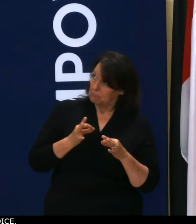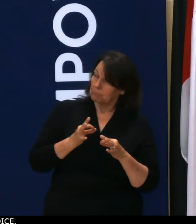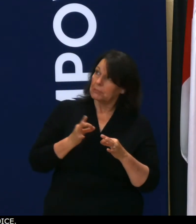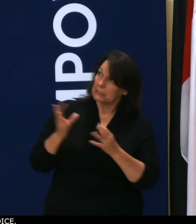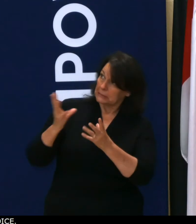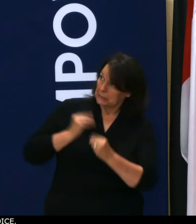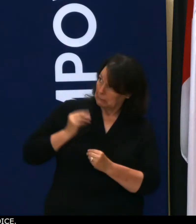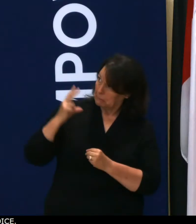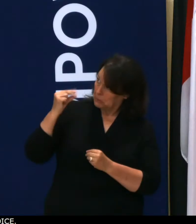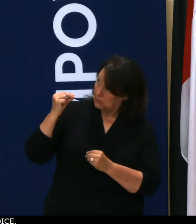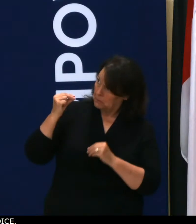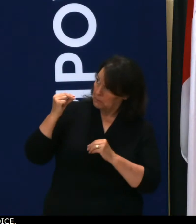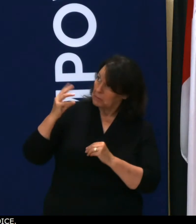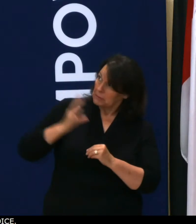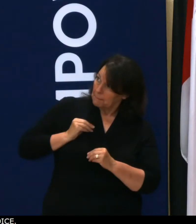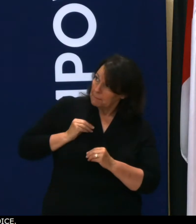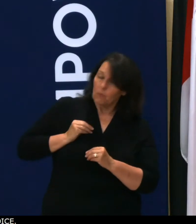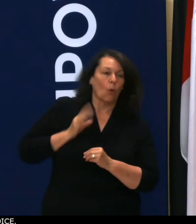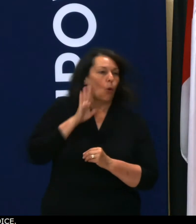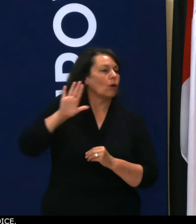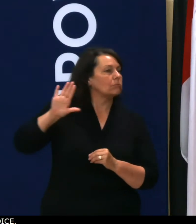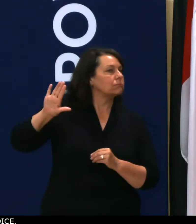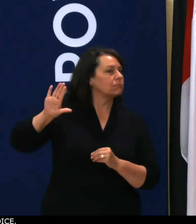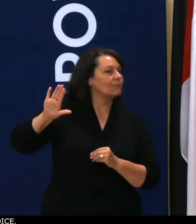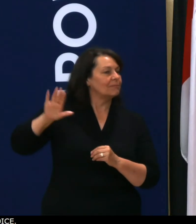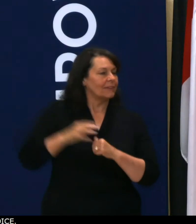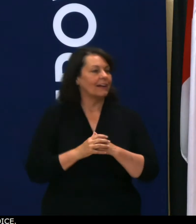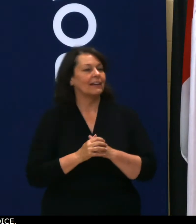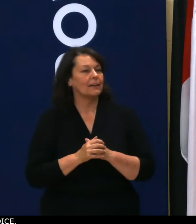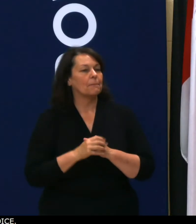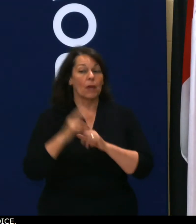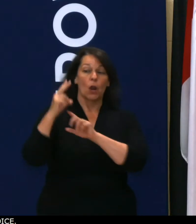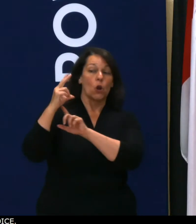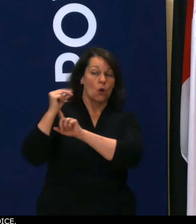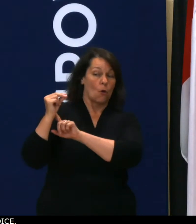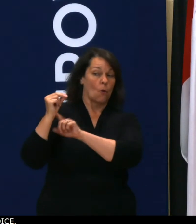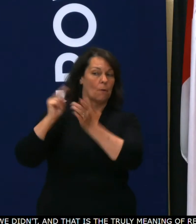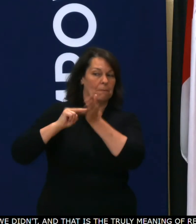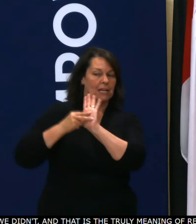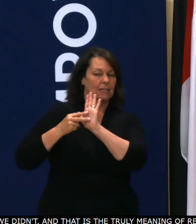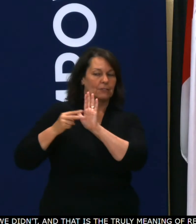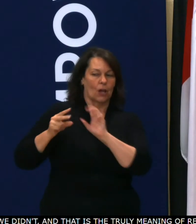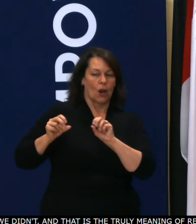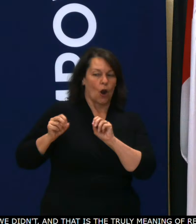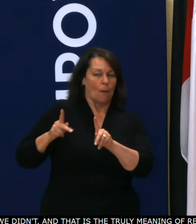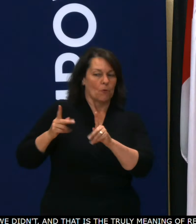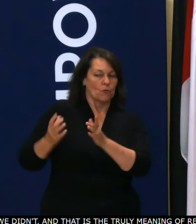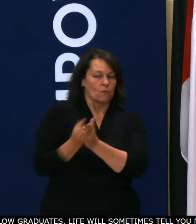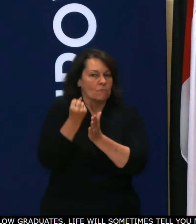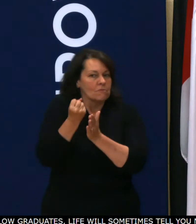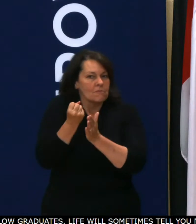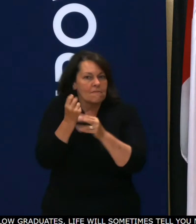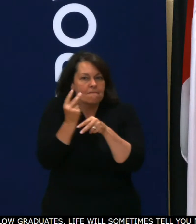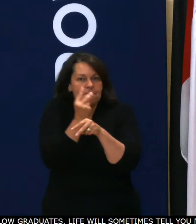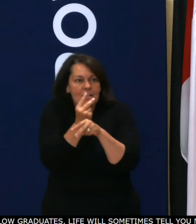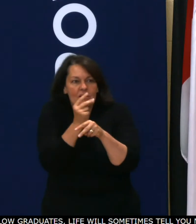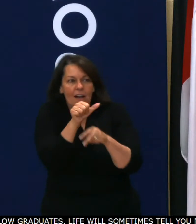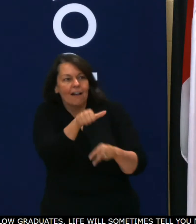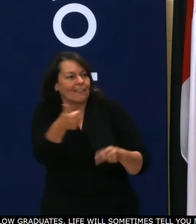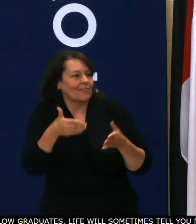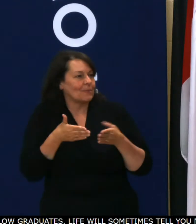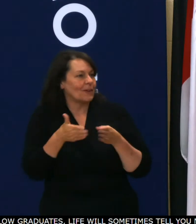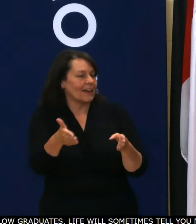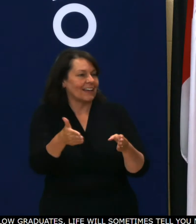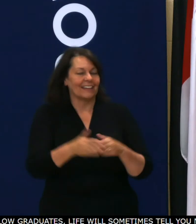forward. Remember, every single no is just an opportunity to find another way. And now